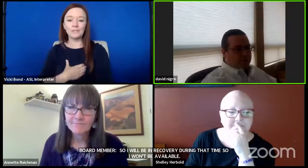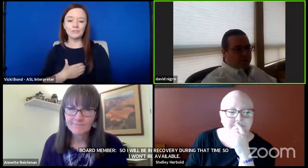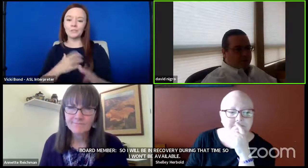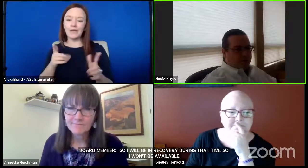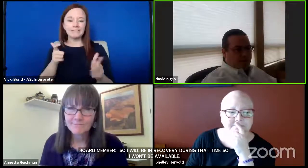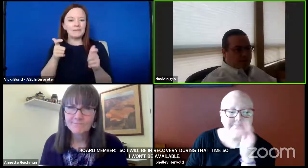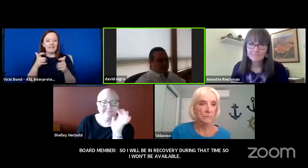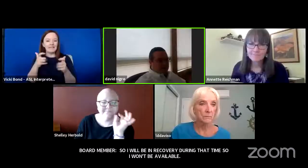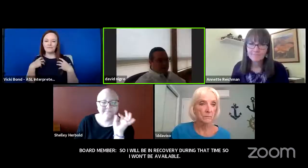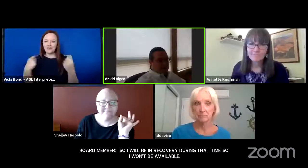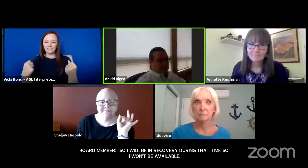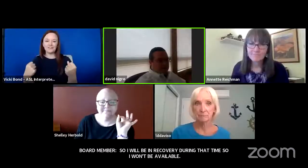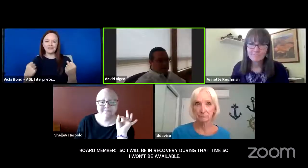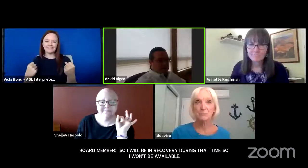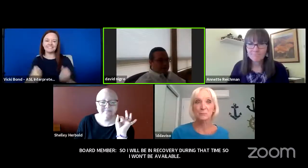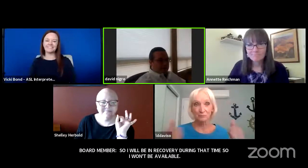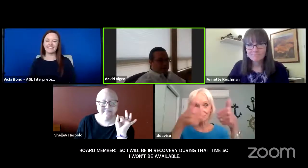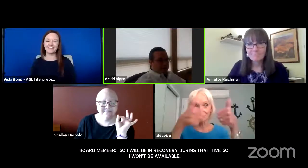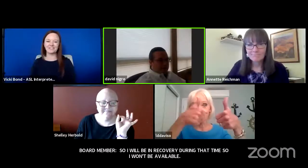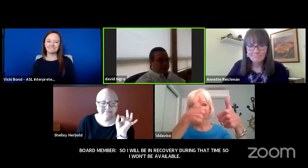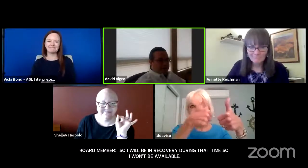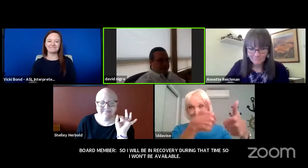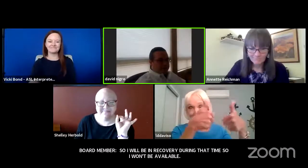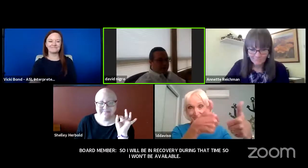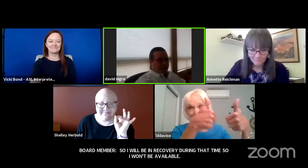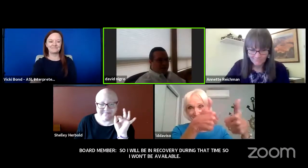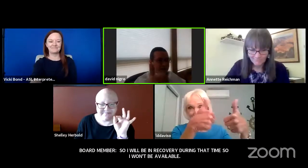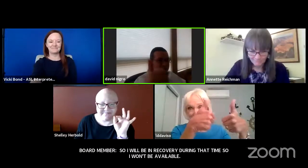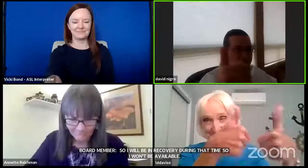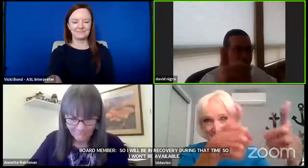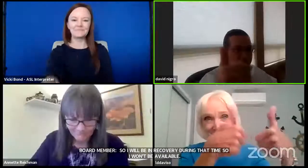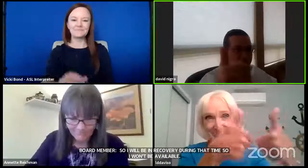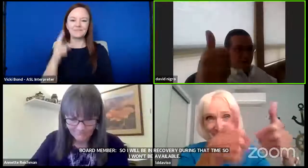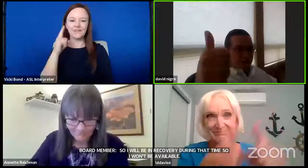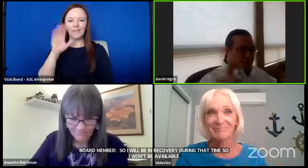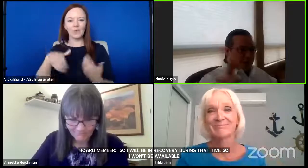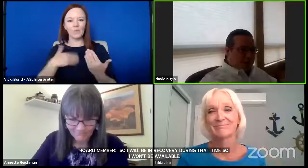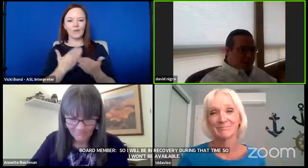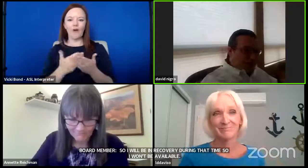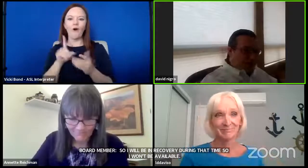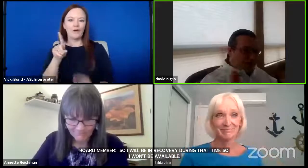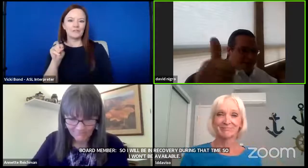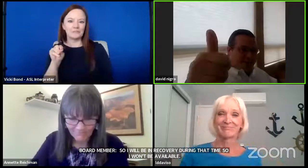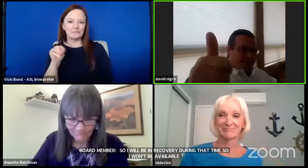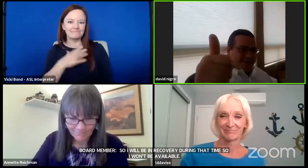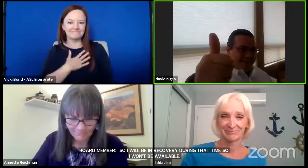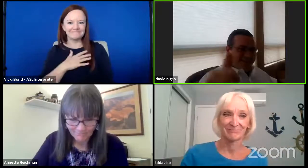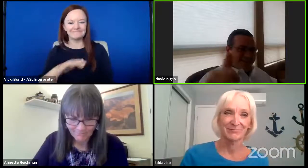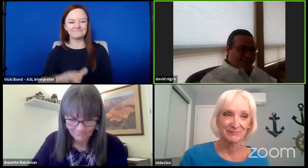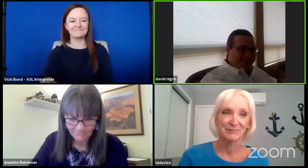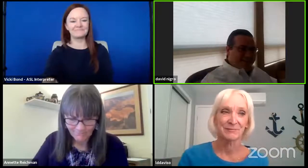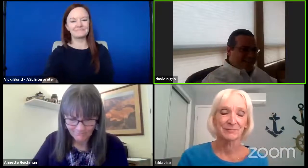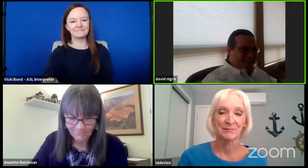speedy recovery. So thank you. Yeah, I think we all do. If we're all.